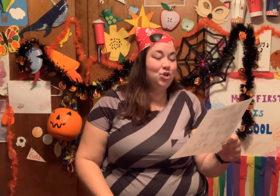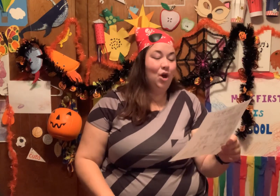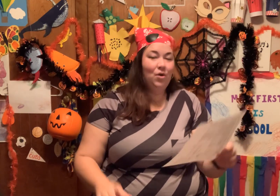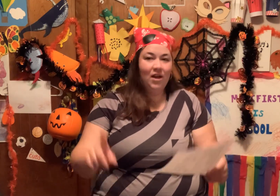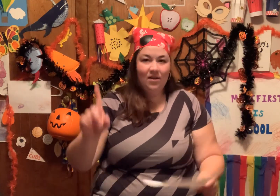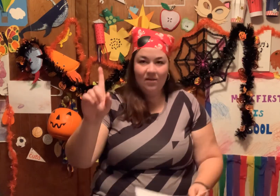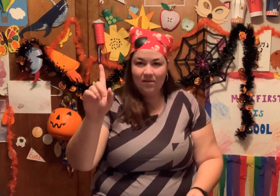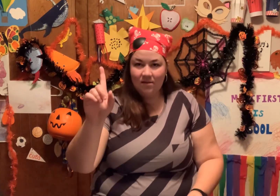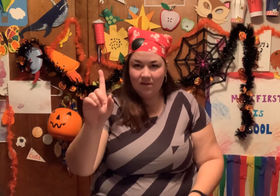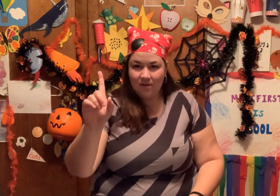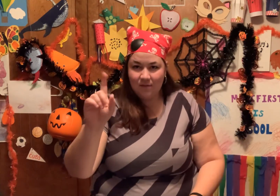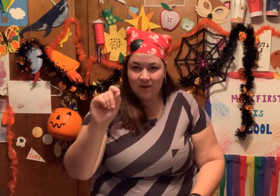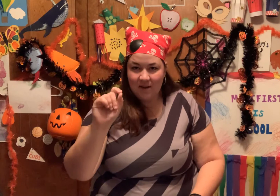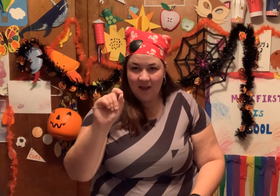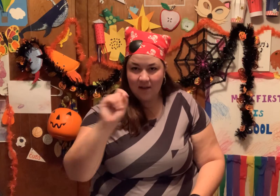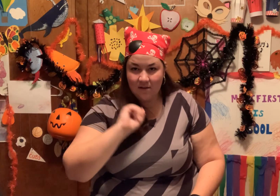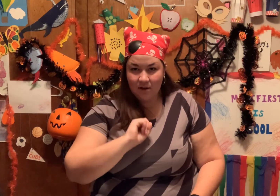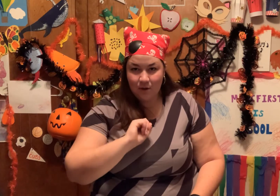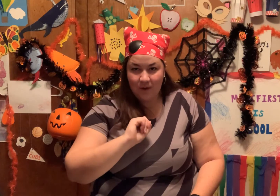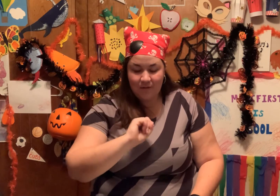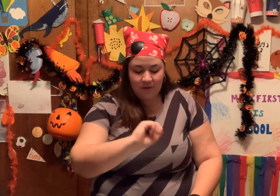joke of the day. Are you ready for this?